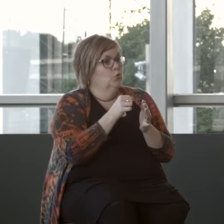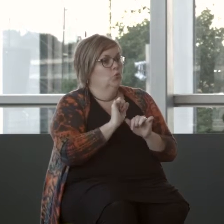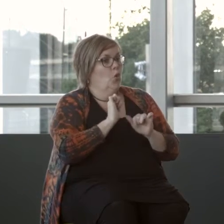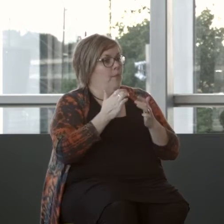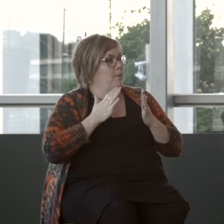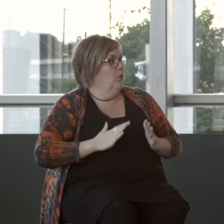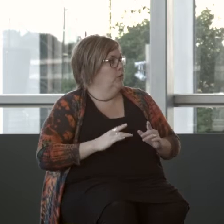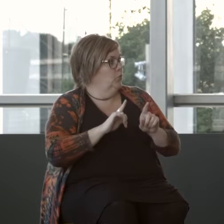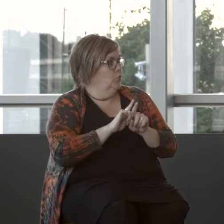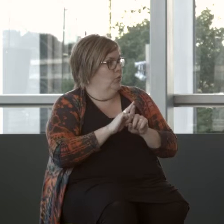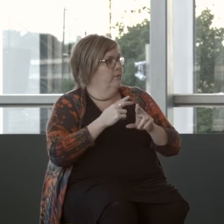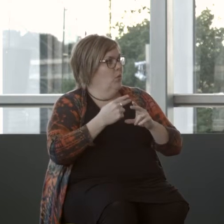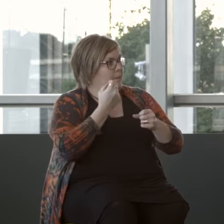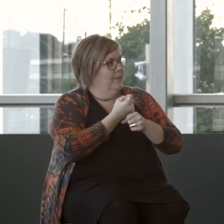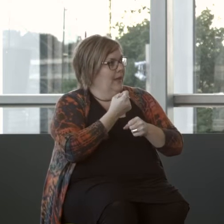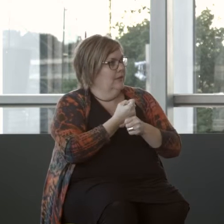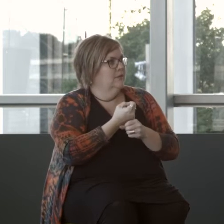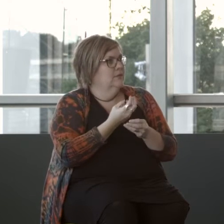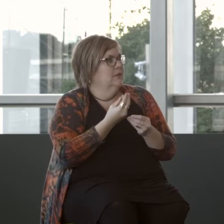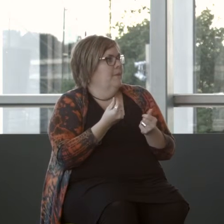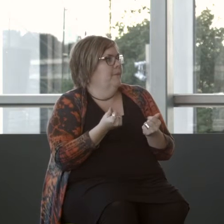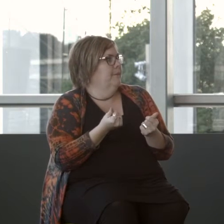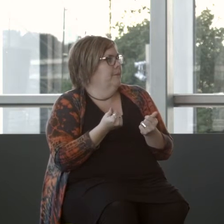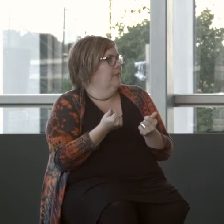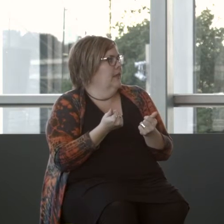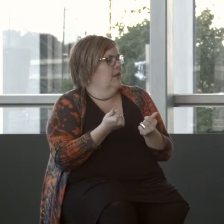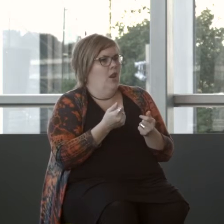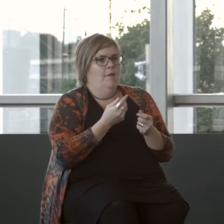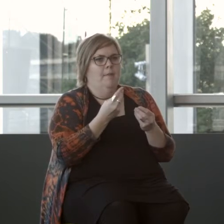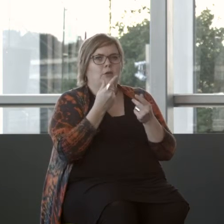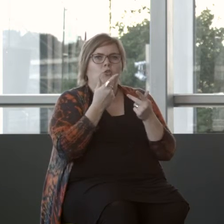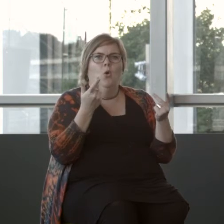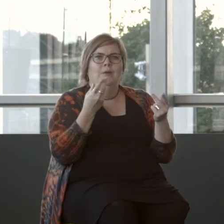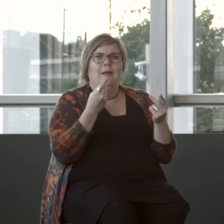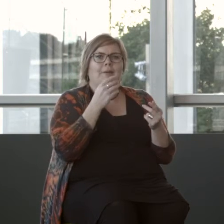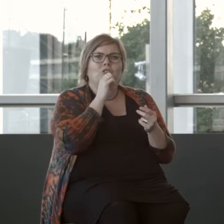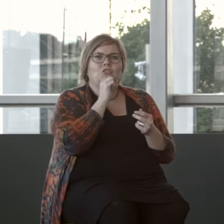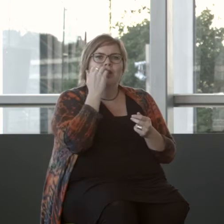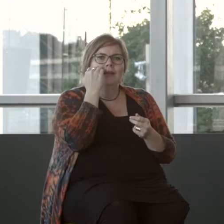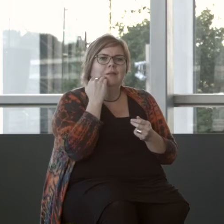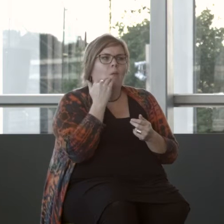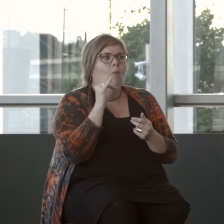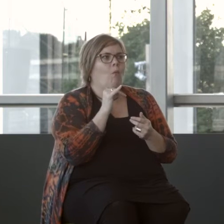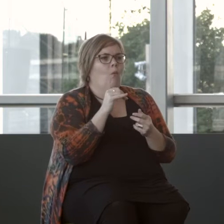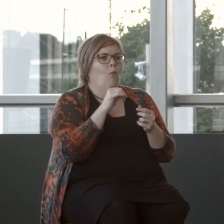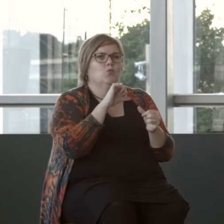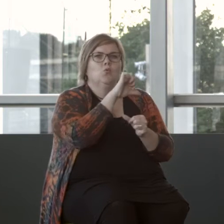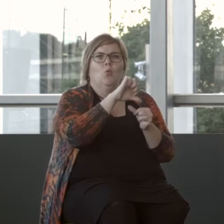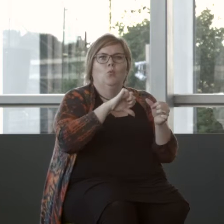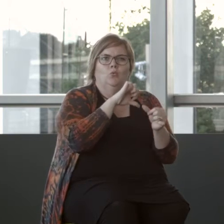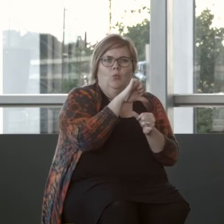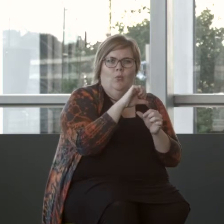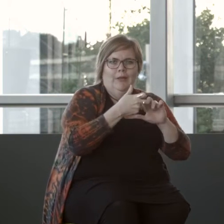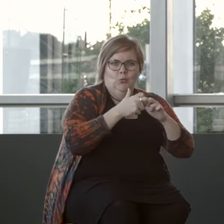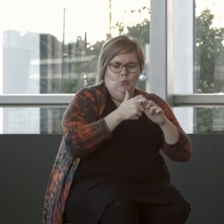as a way to make some kind of commentary on gender or social issues. So I'm thinking particularly about